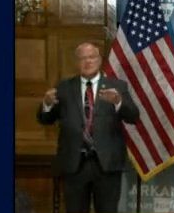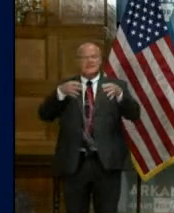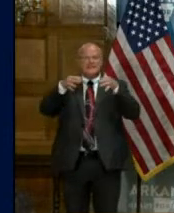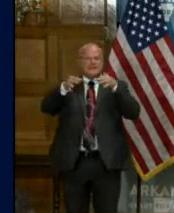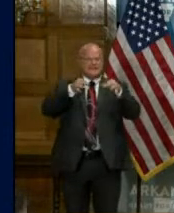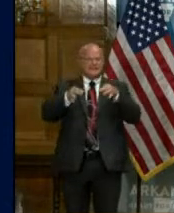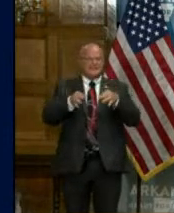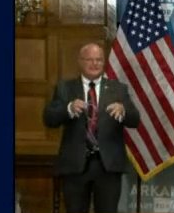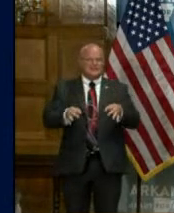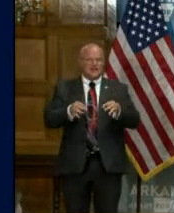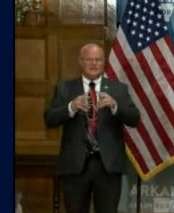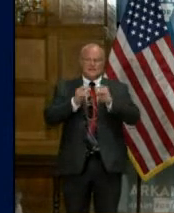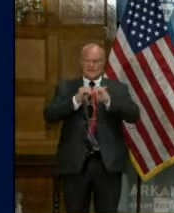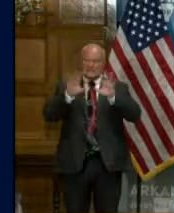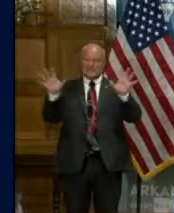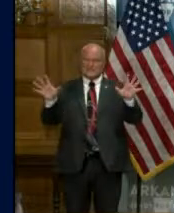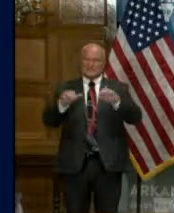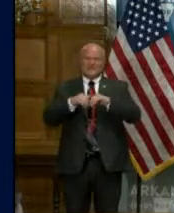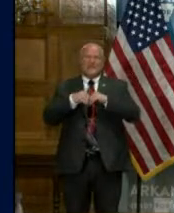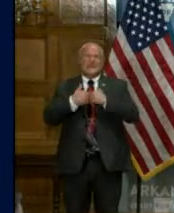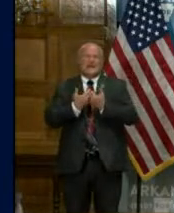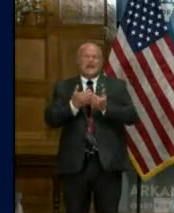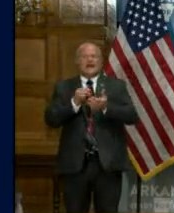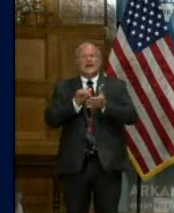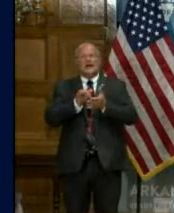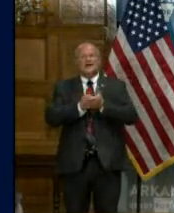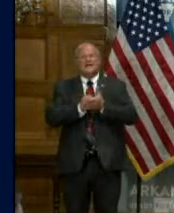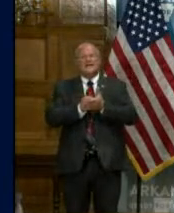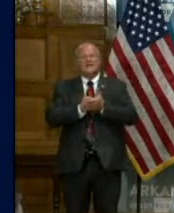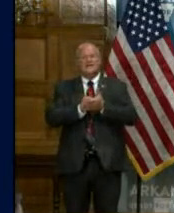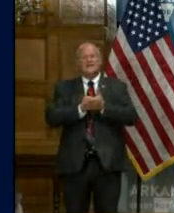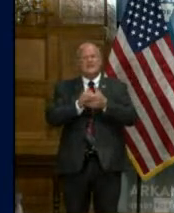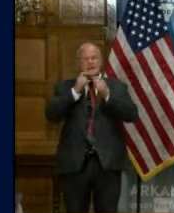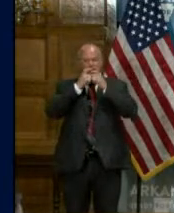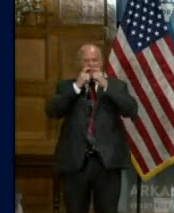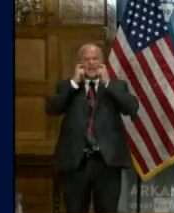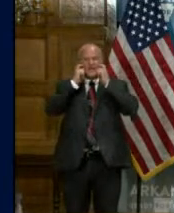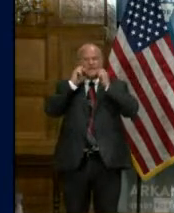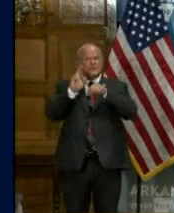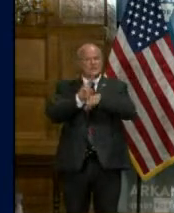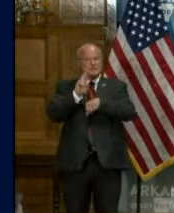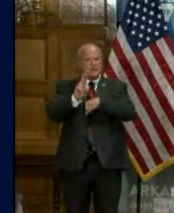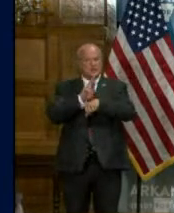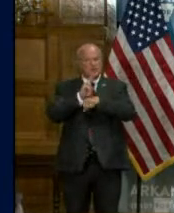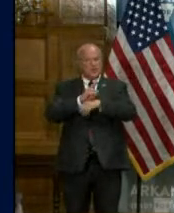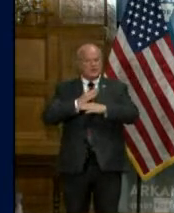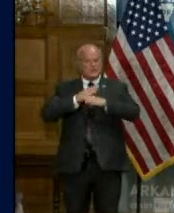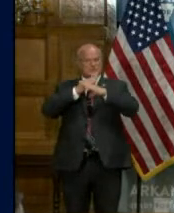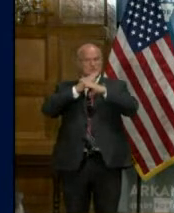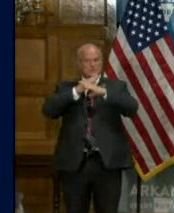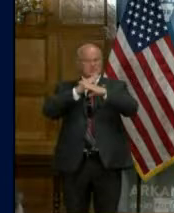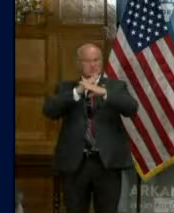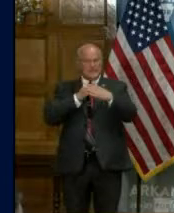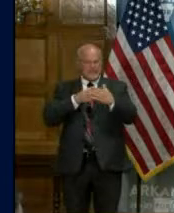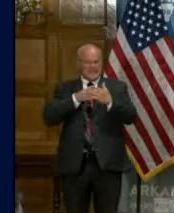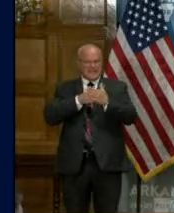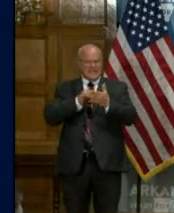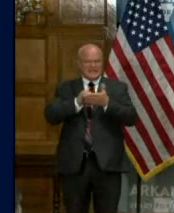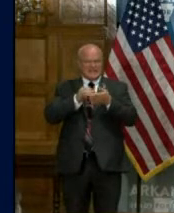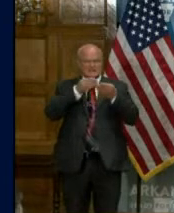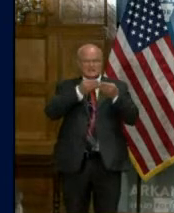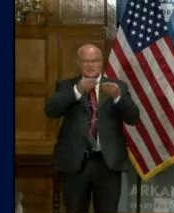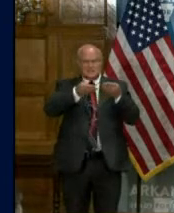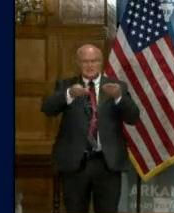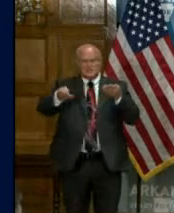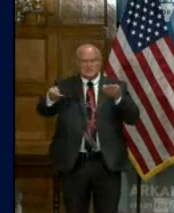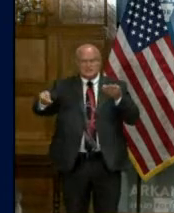describes very clearly as to how the covering should be worn to protect against that